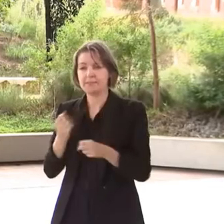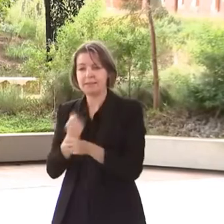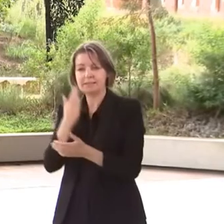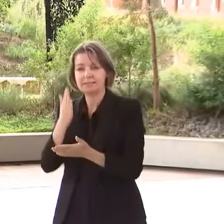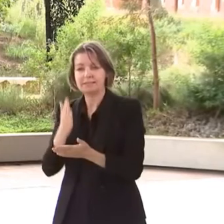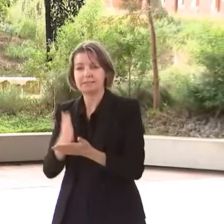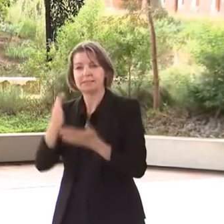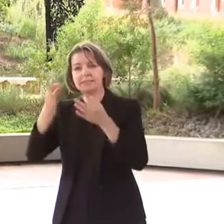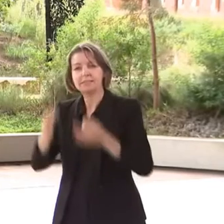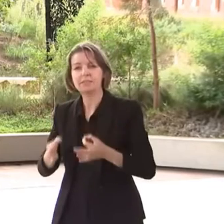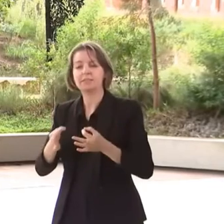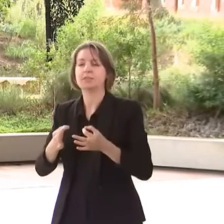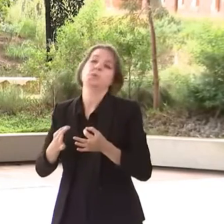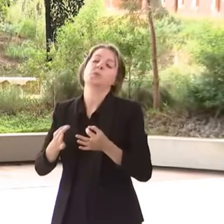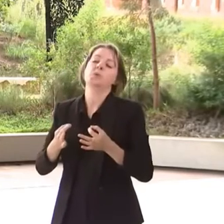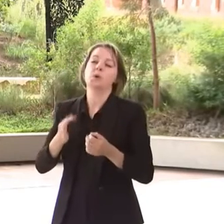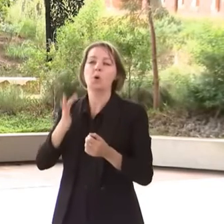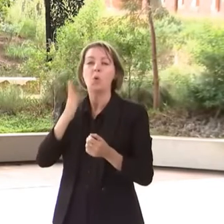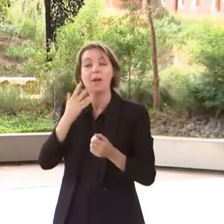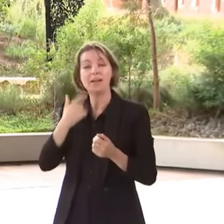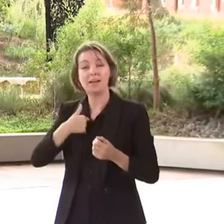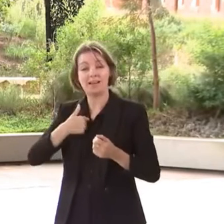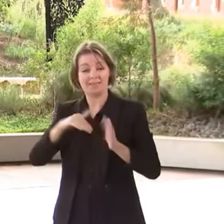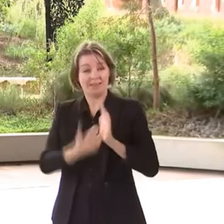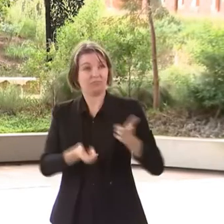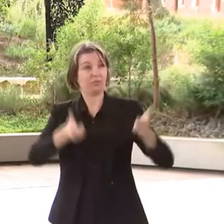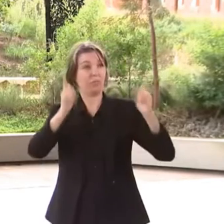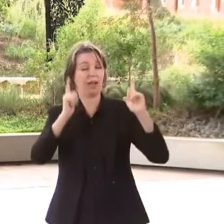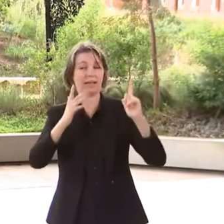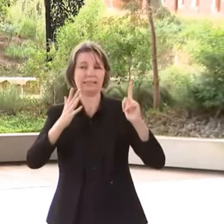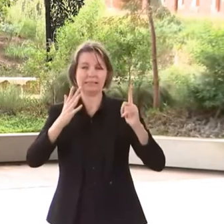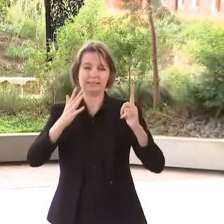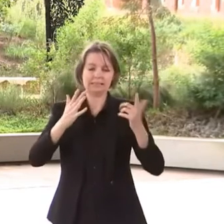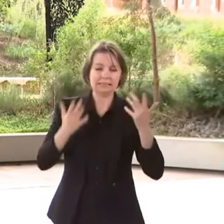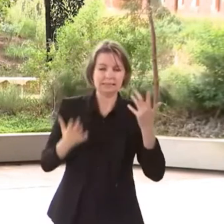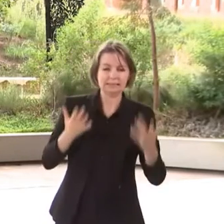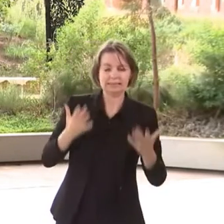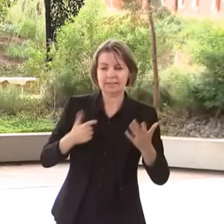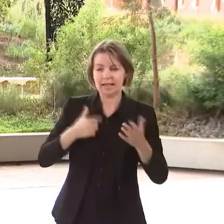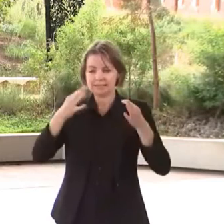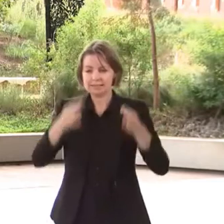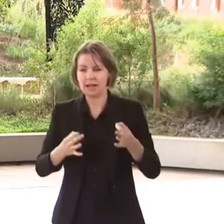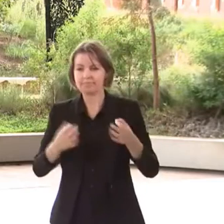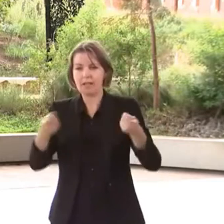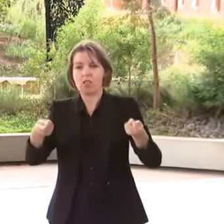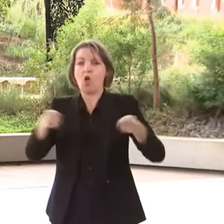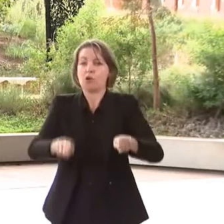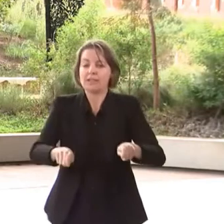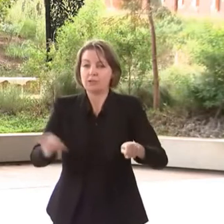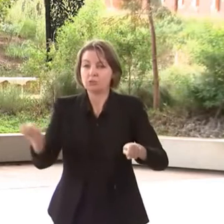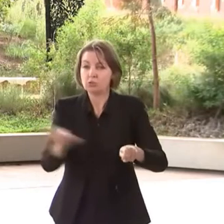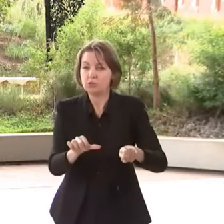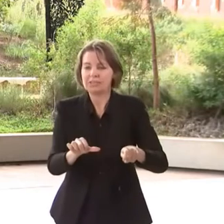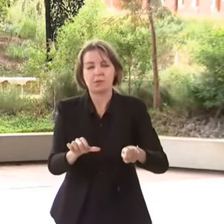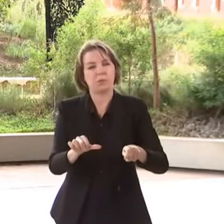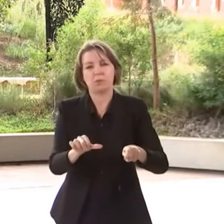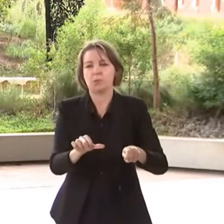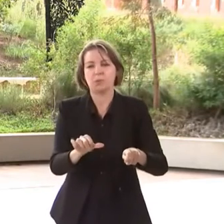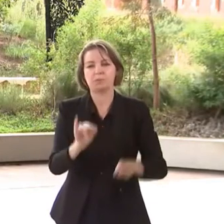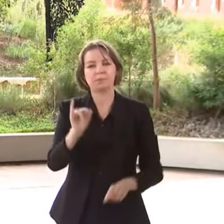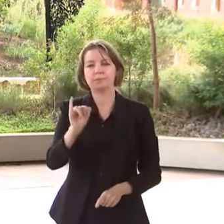lock down a state, you're making a decision for someone to lose their job and not provide for their